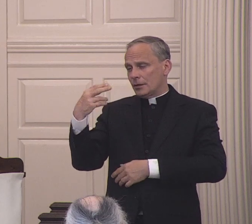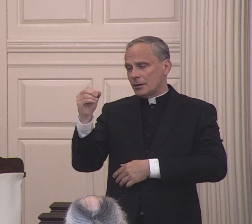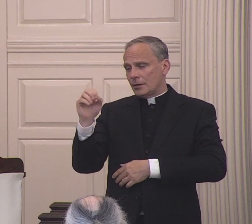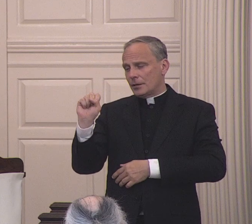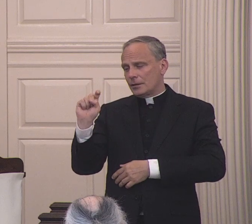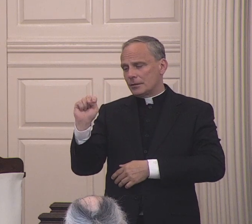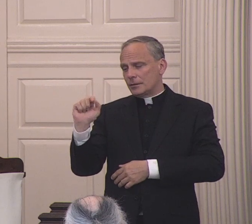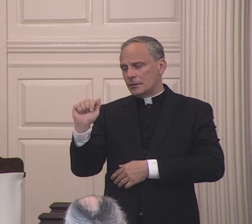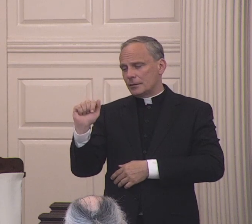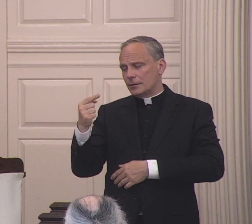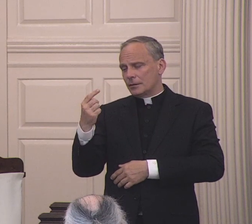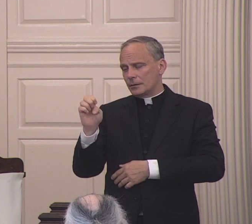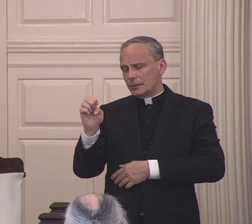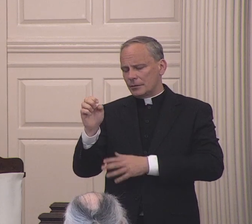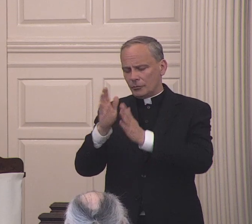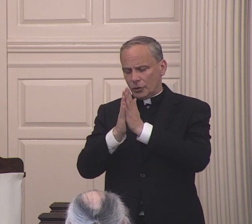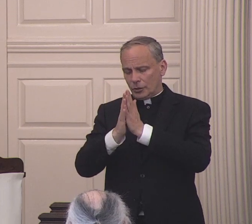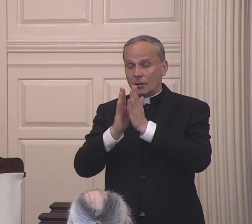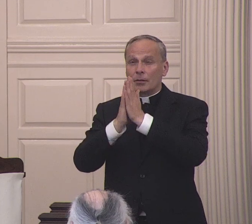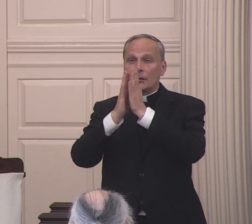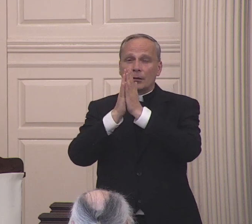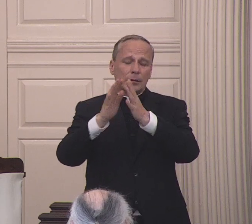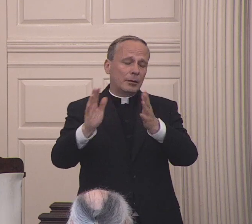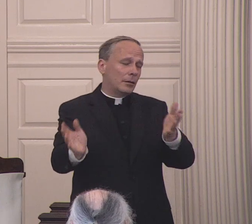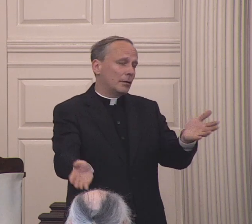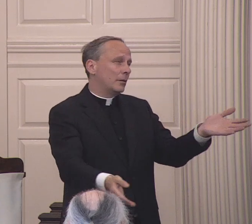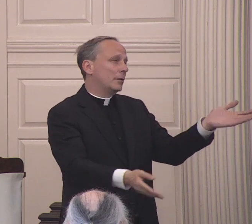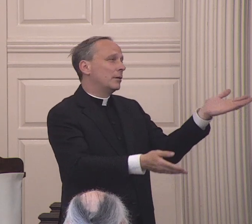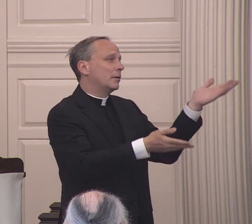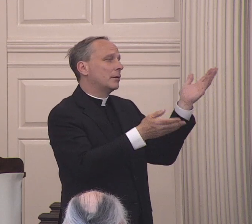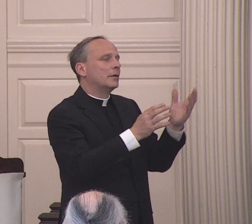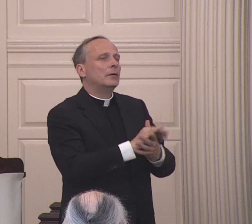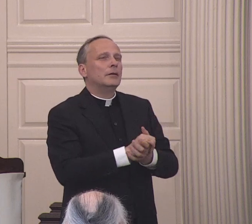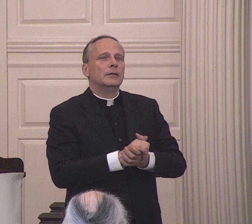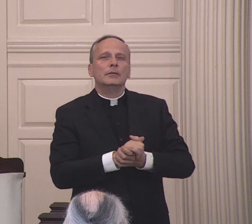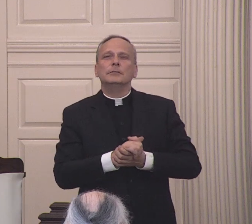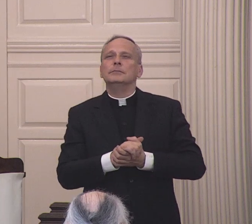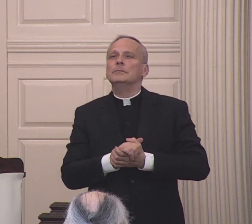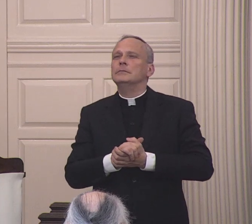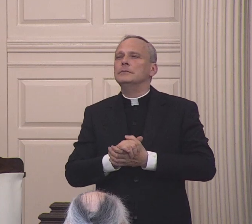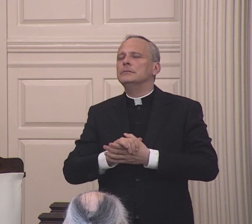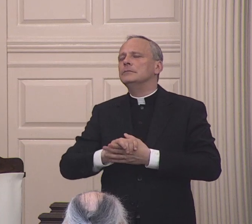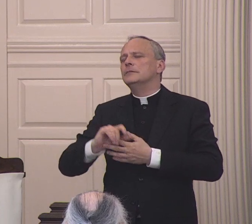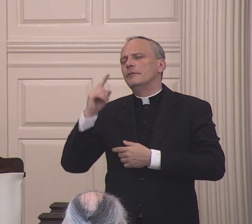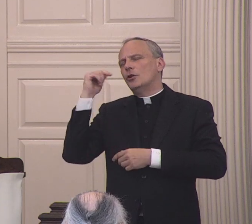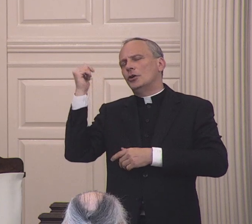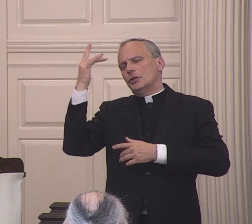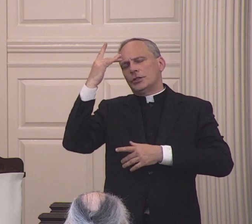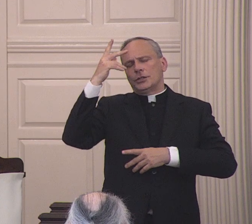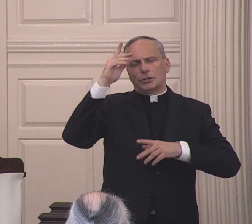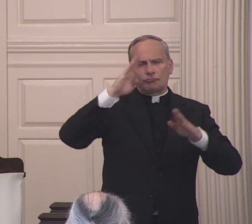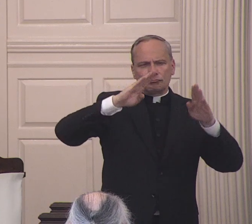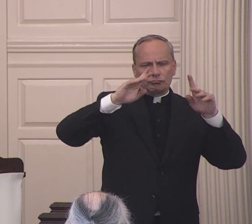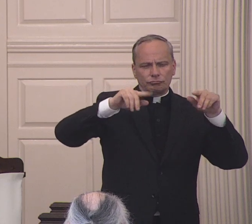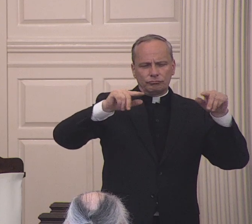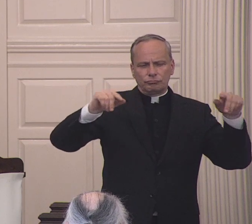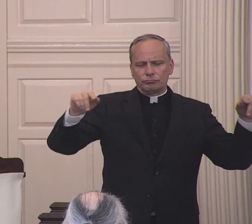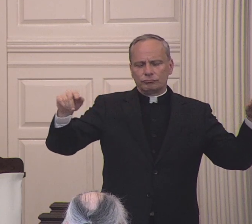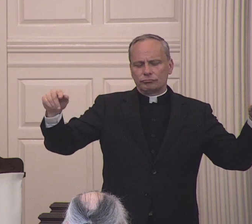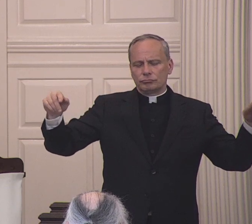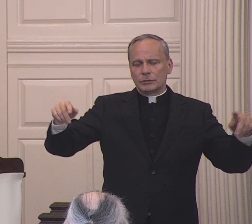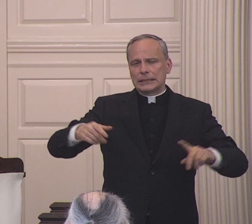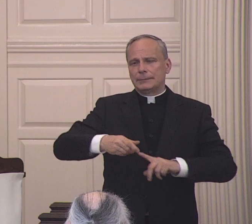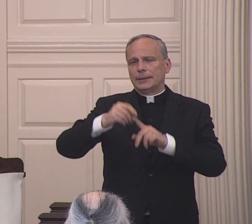hostage, we pray to the Lord. Lord, hear our prayer. For all who are sick and distressed in any